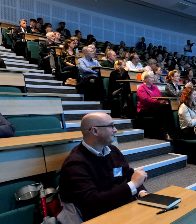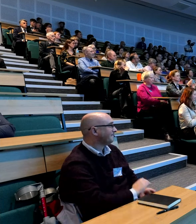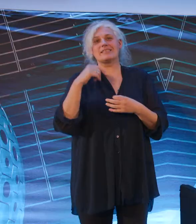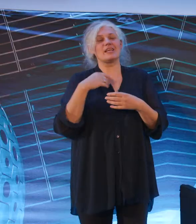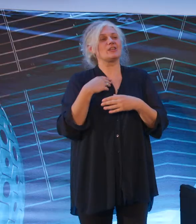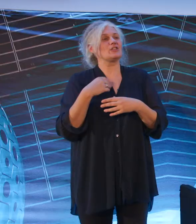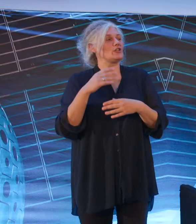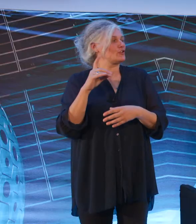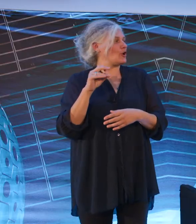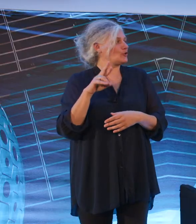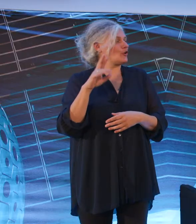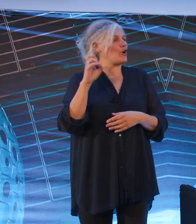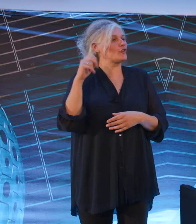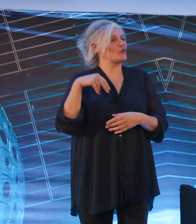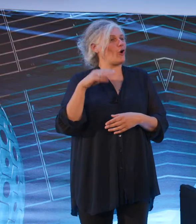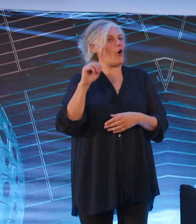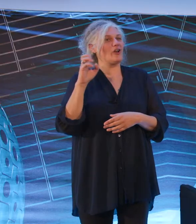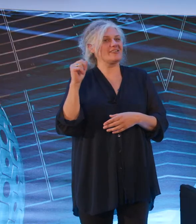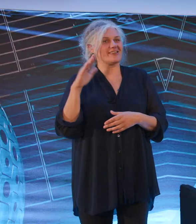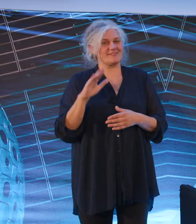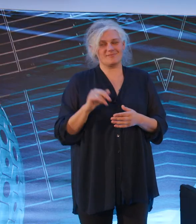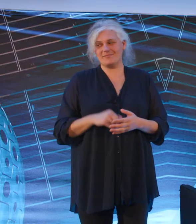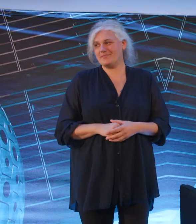Thank you, Colm.